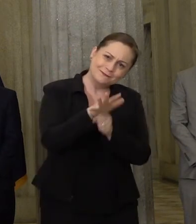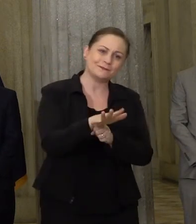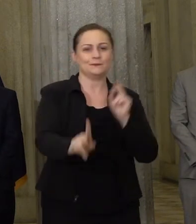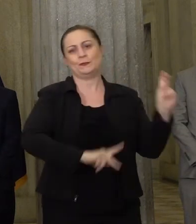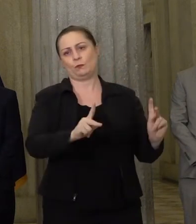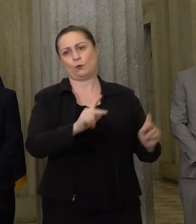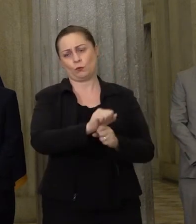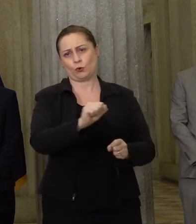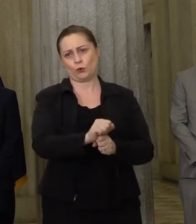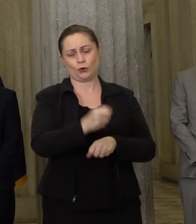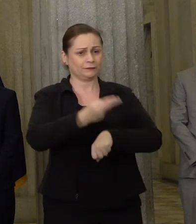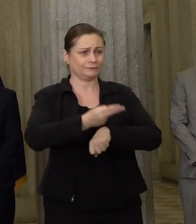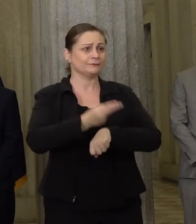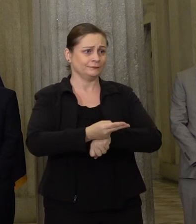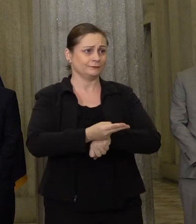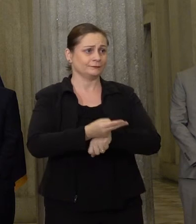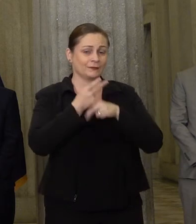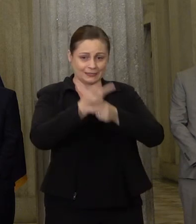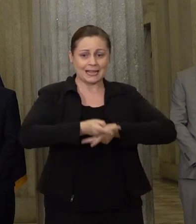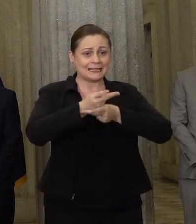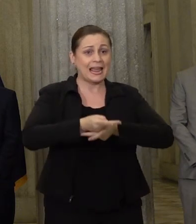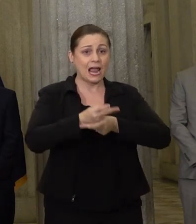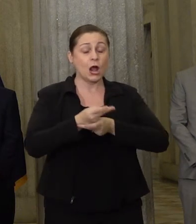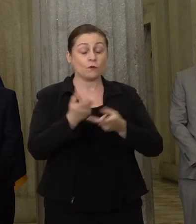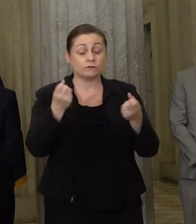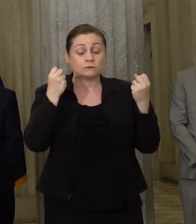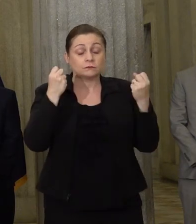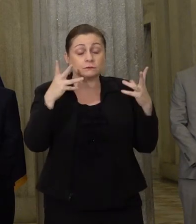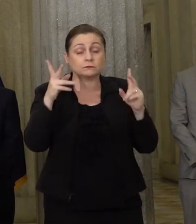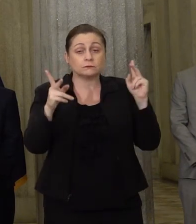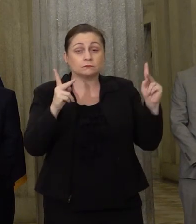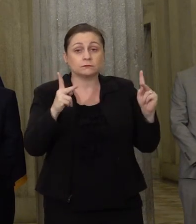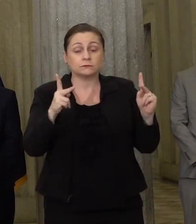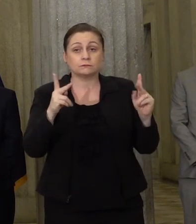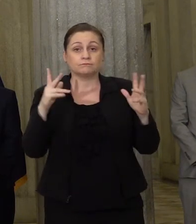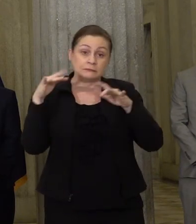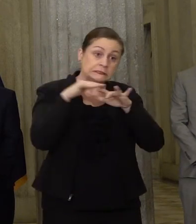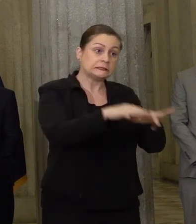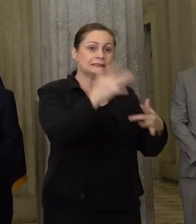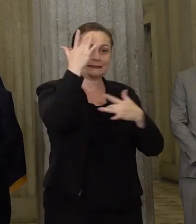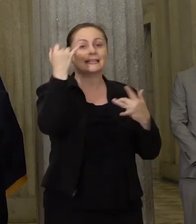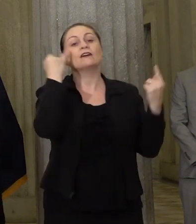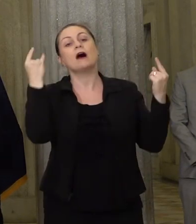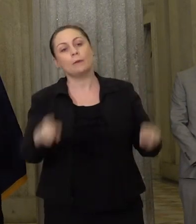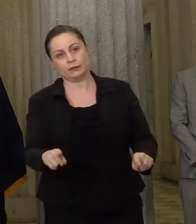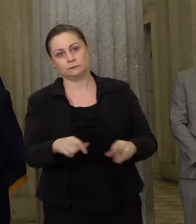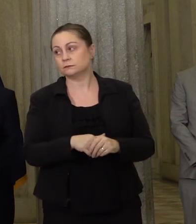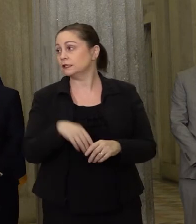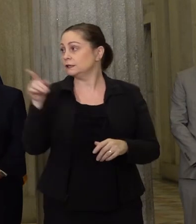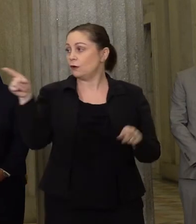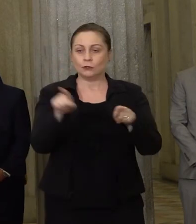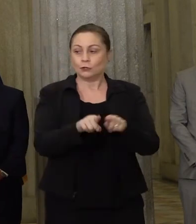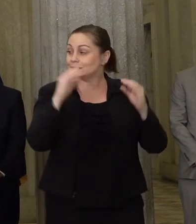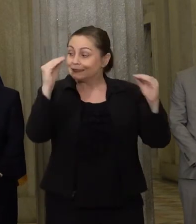hospitals to take care of this surge when and if it happens. Yes, sir. In that same vein, when you talk about teaching students,